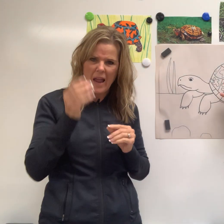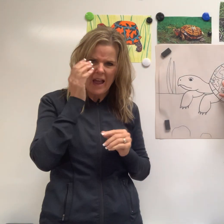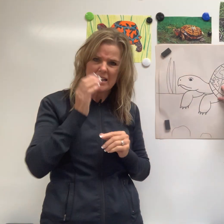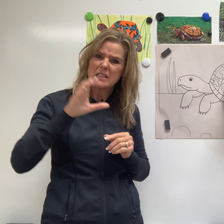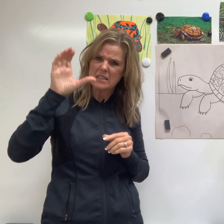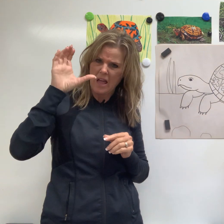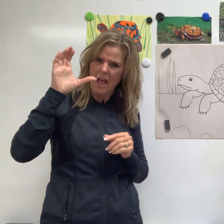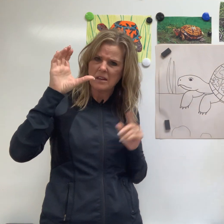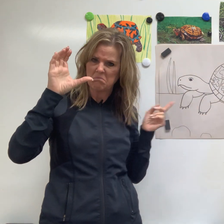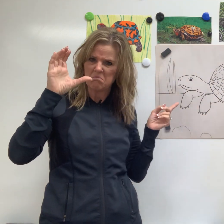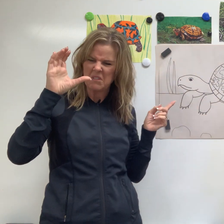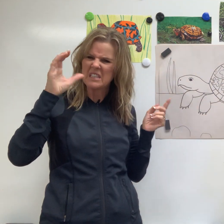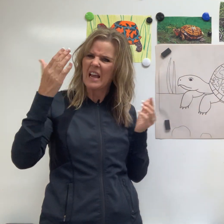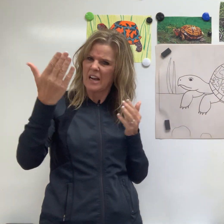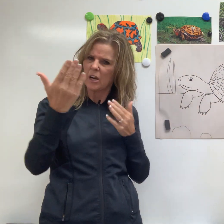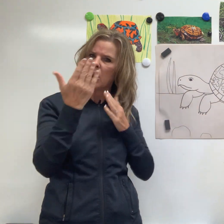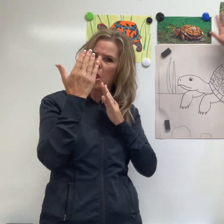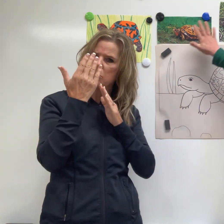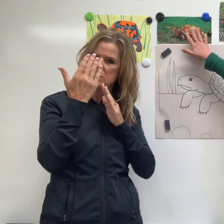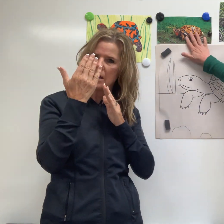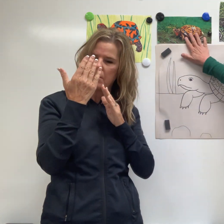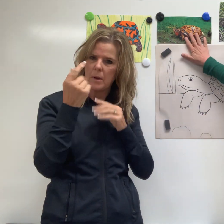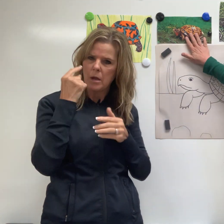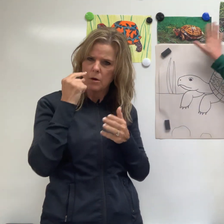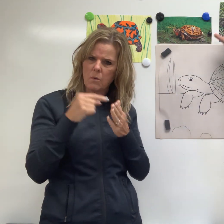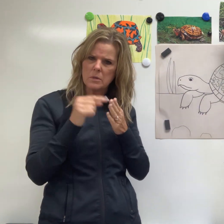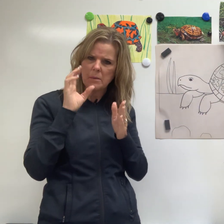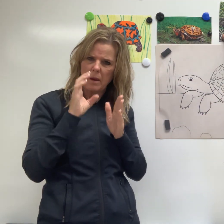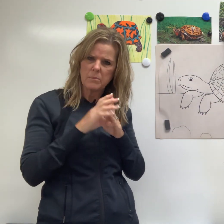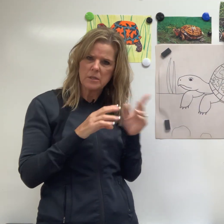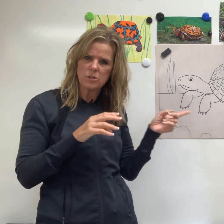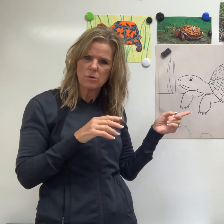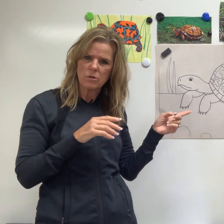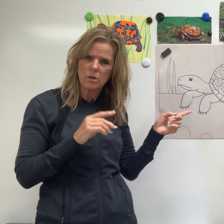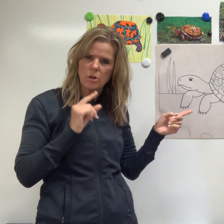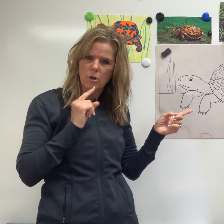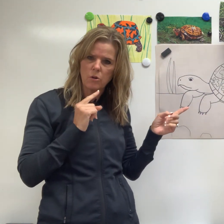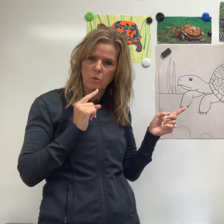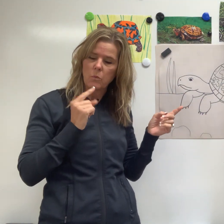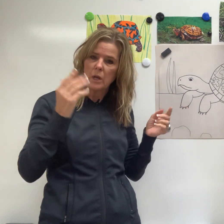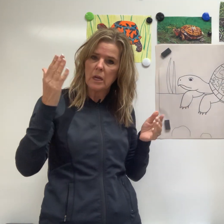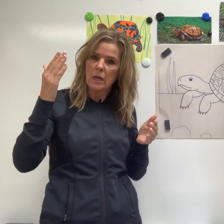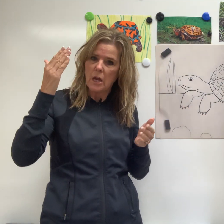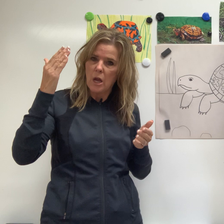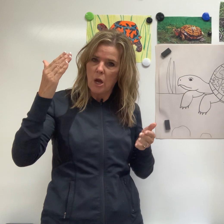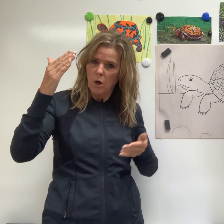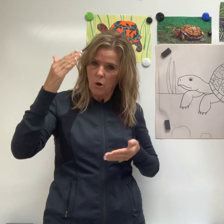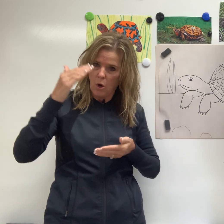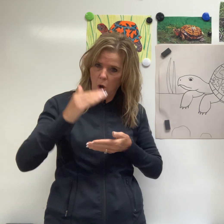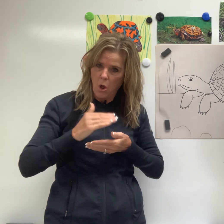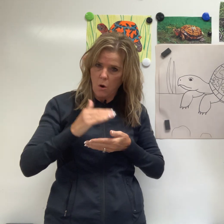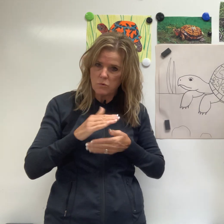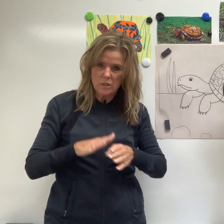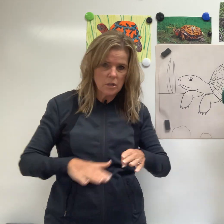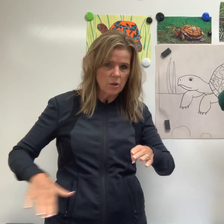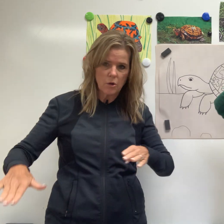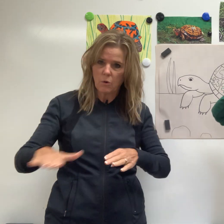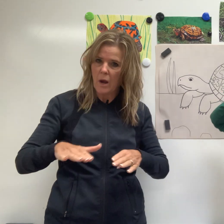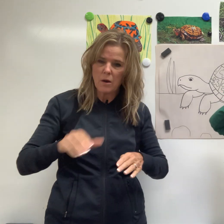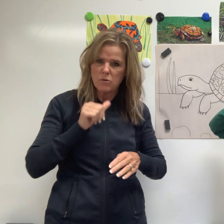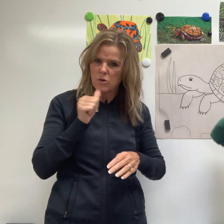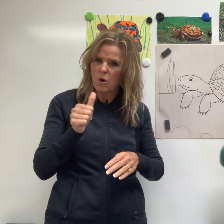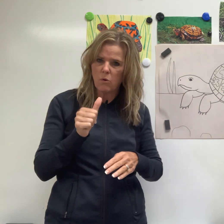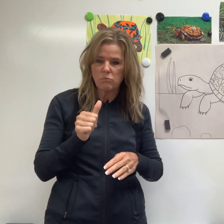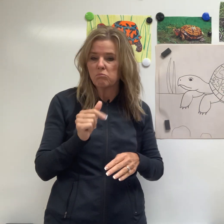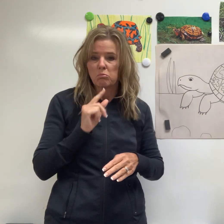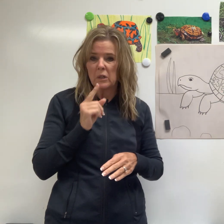is kind of a close-up, and notice, friends, on my picture, they're really close to the ground, so you don't necessarily see any sky. But if